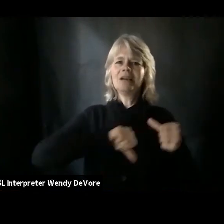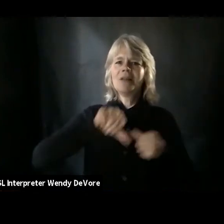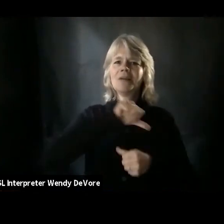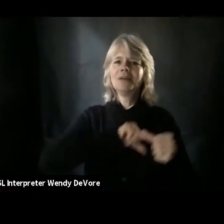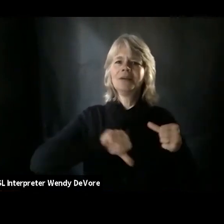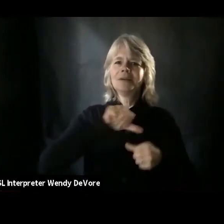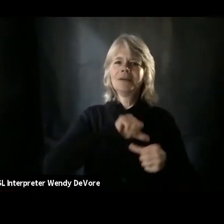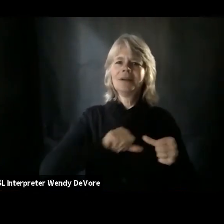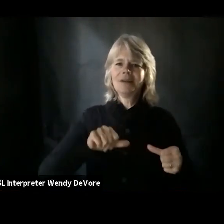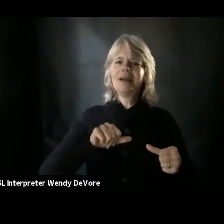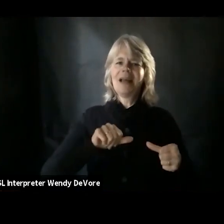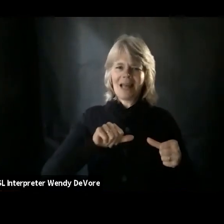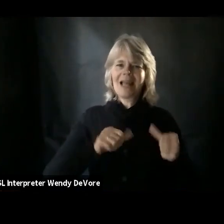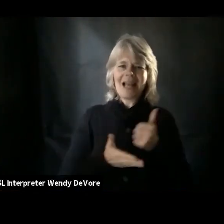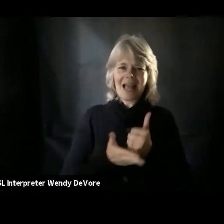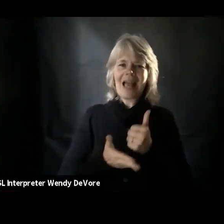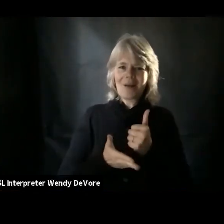hearts.